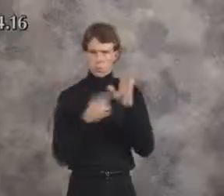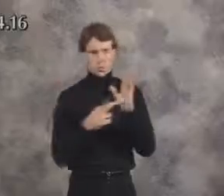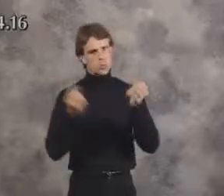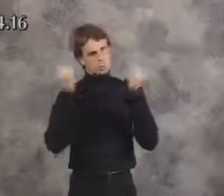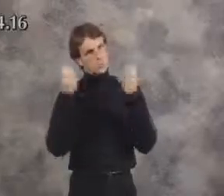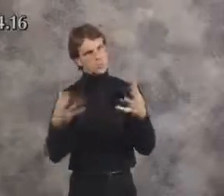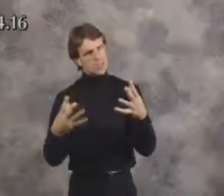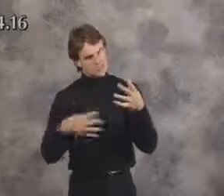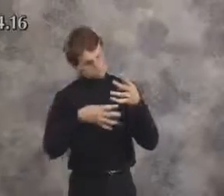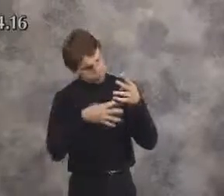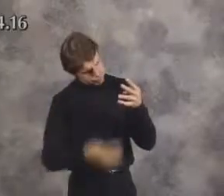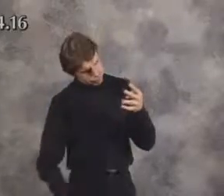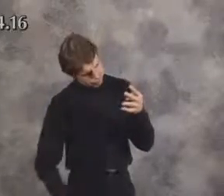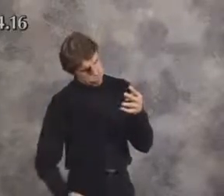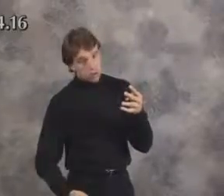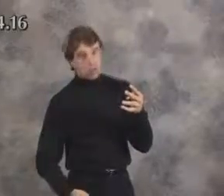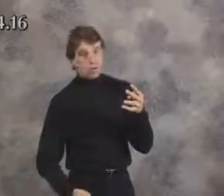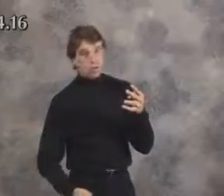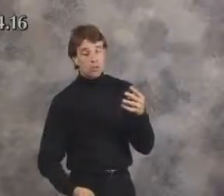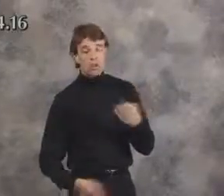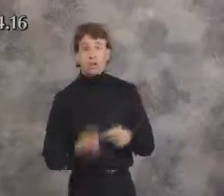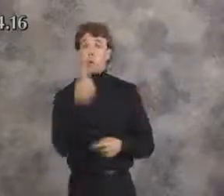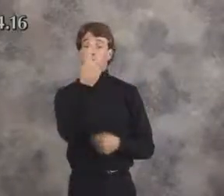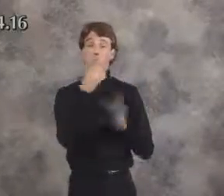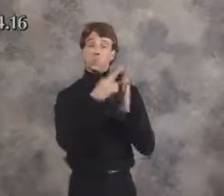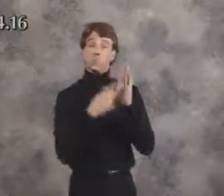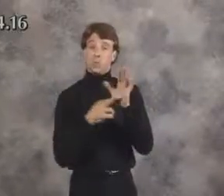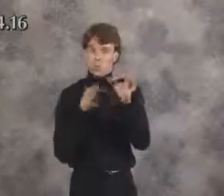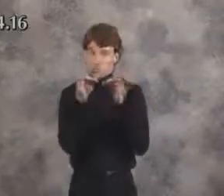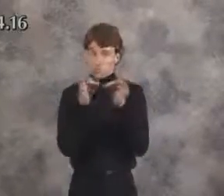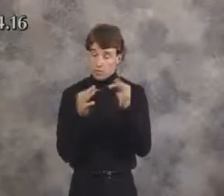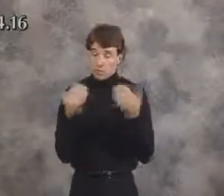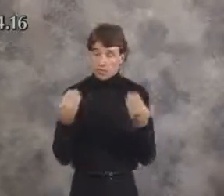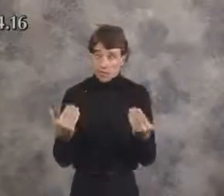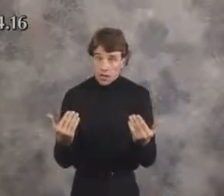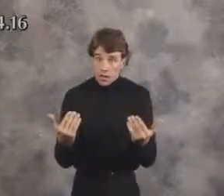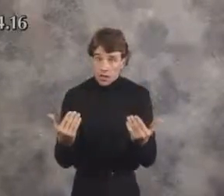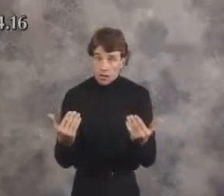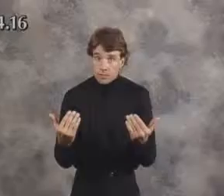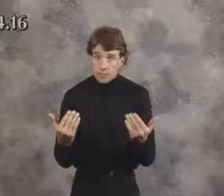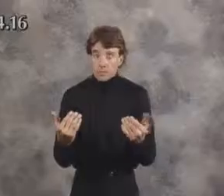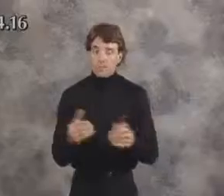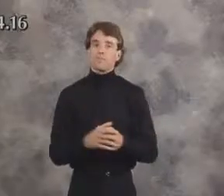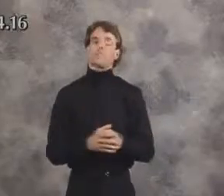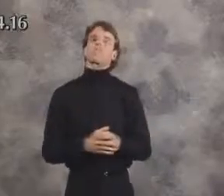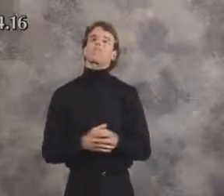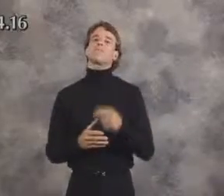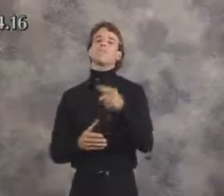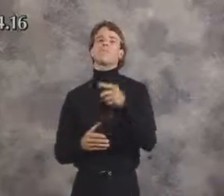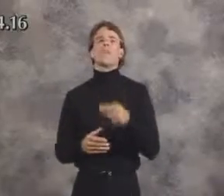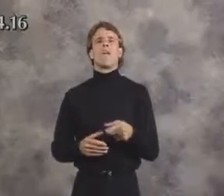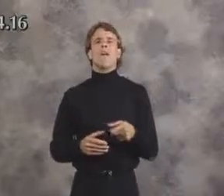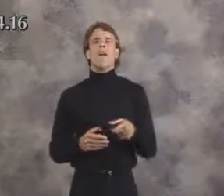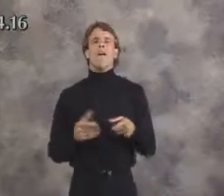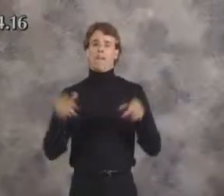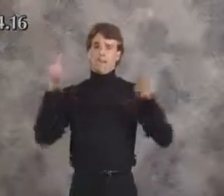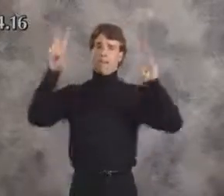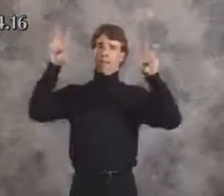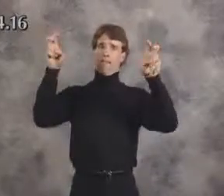ASL has many, many rules of grammar. One rule that I will discuss today is how